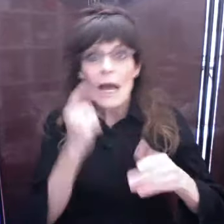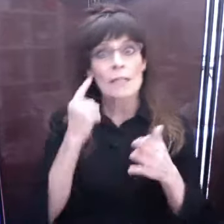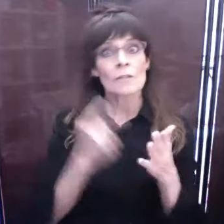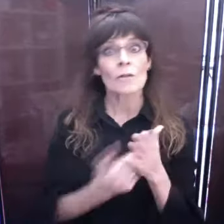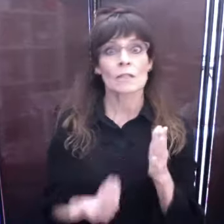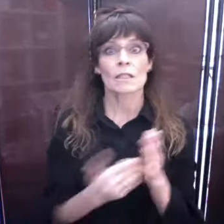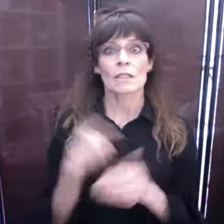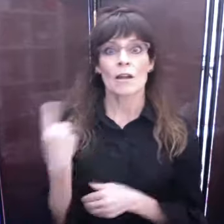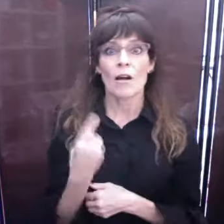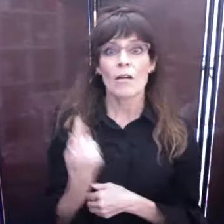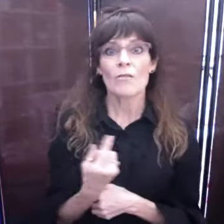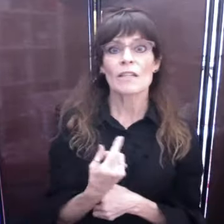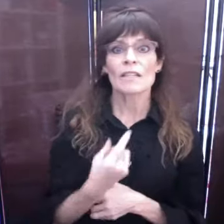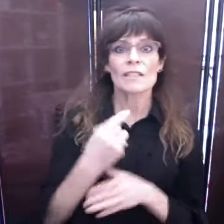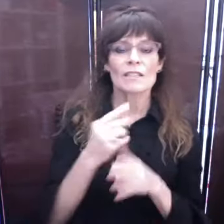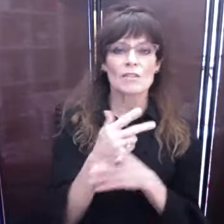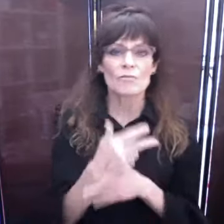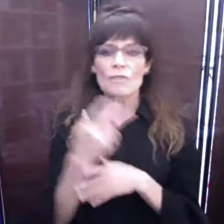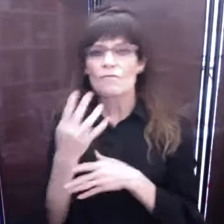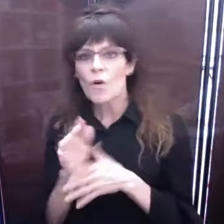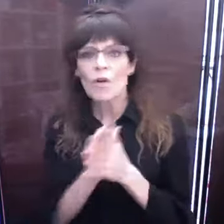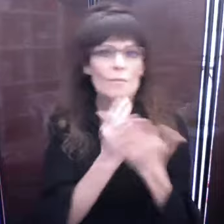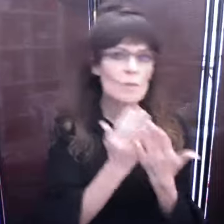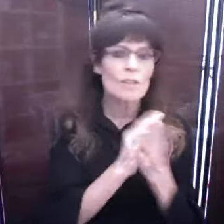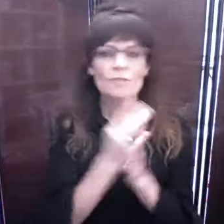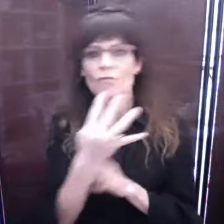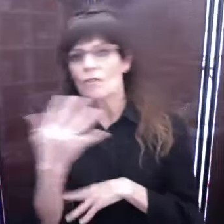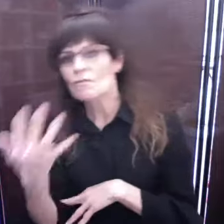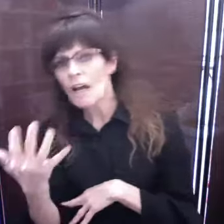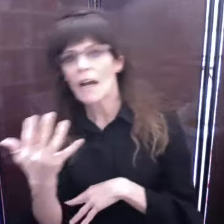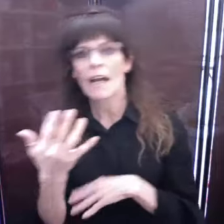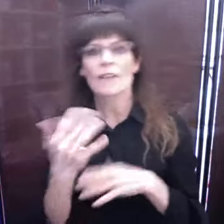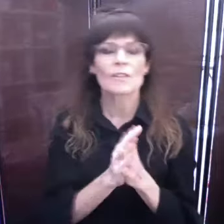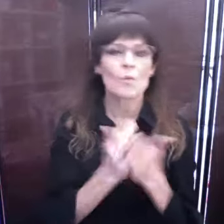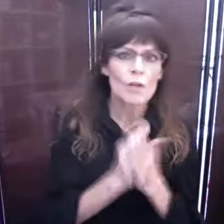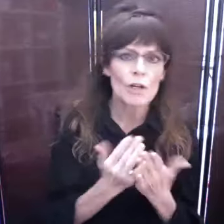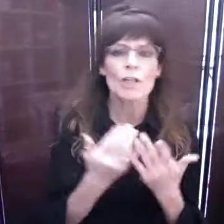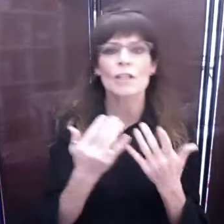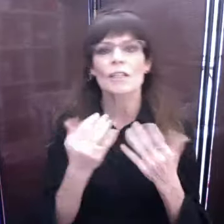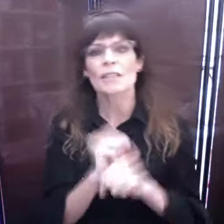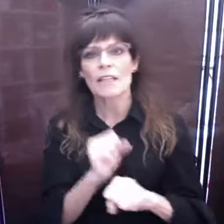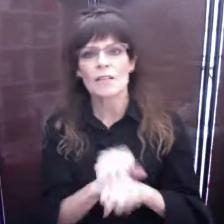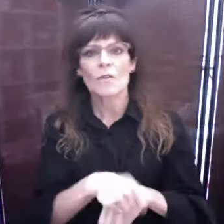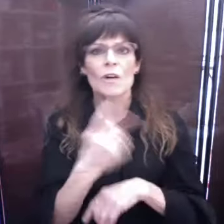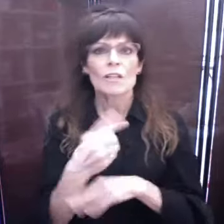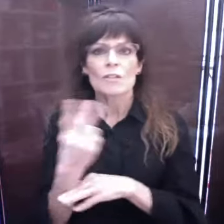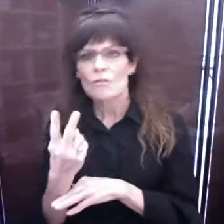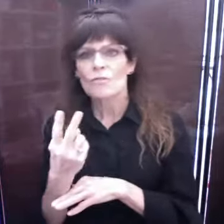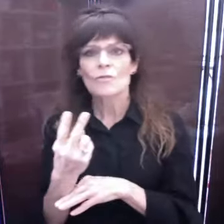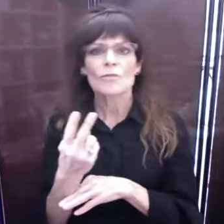or 4 in the book, in the work, and maybe 4 or 5 on the other side of the work. And sometimes I'd have 1 or 2 of somebody else's,